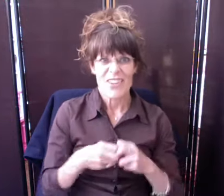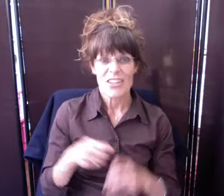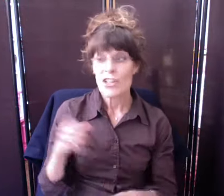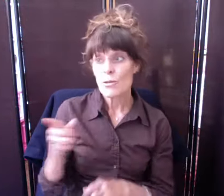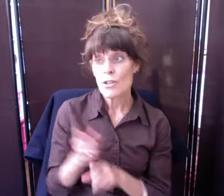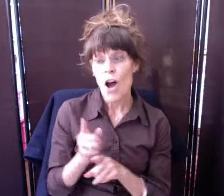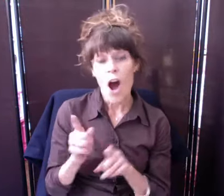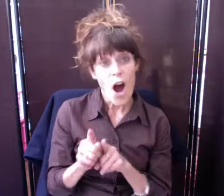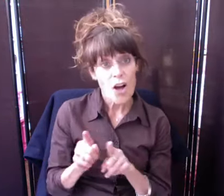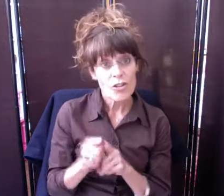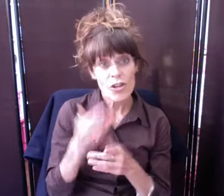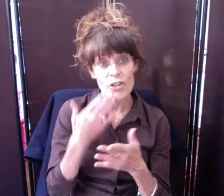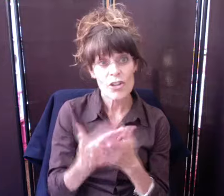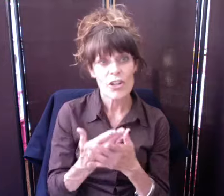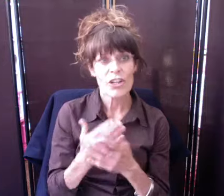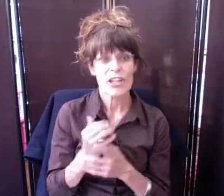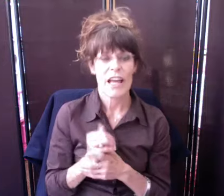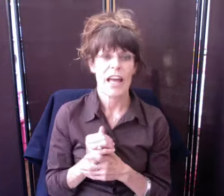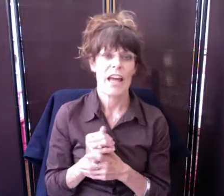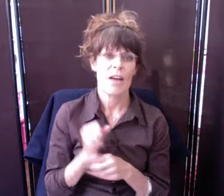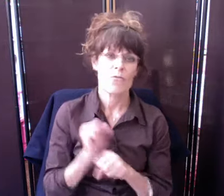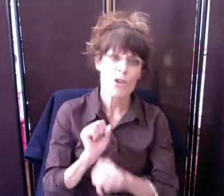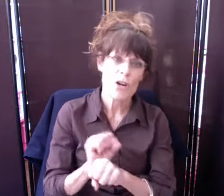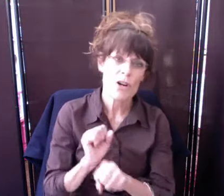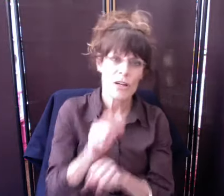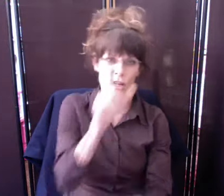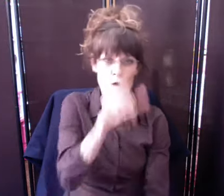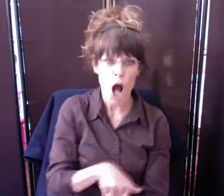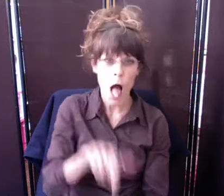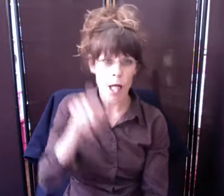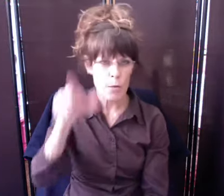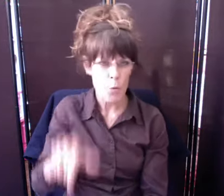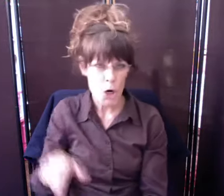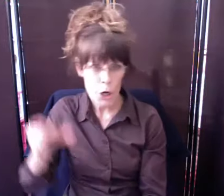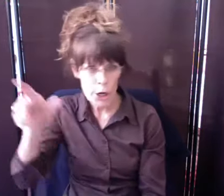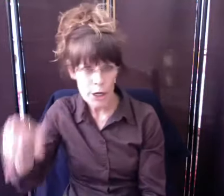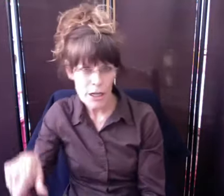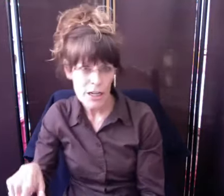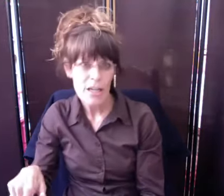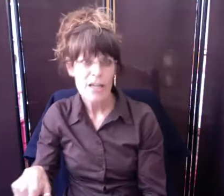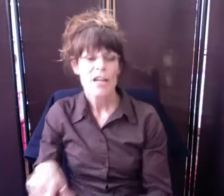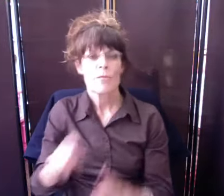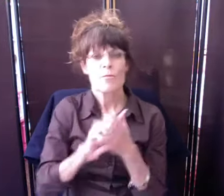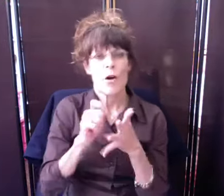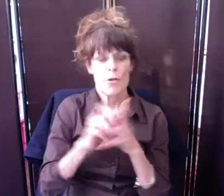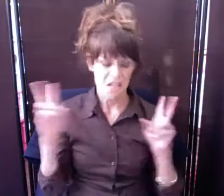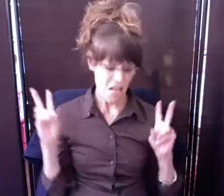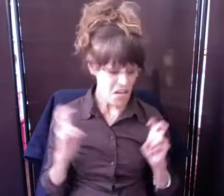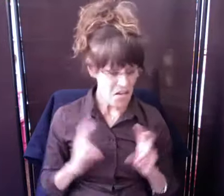through the book, we did column work, we did the inventory, and I got relief on the paper that I've never had before. I mean, unbelievable